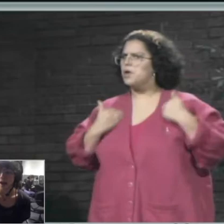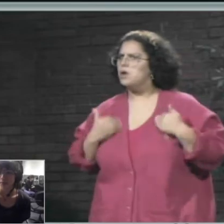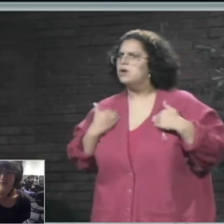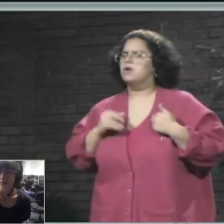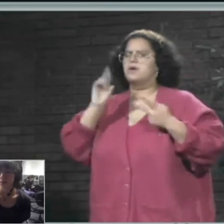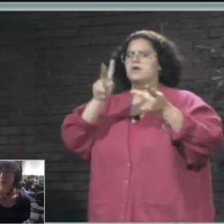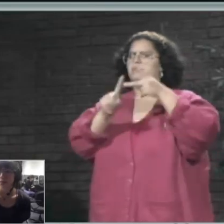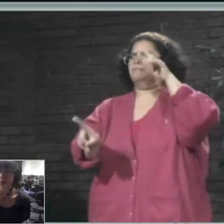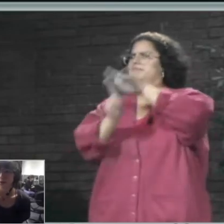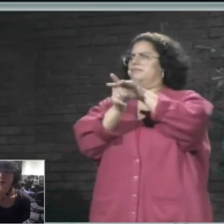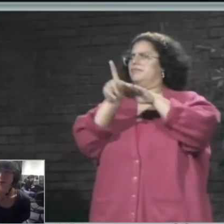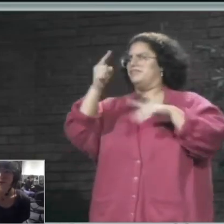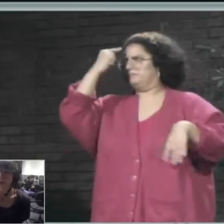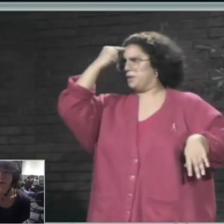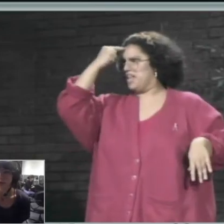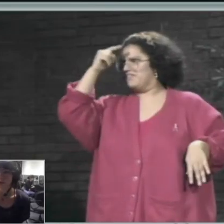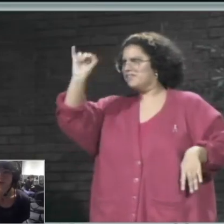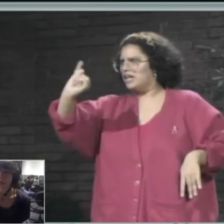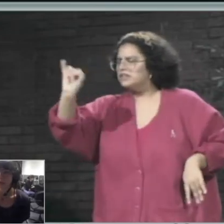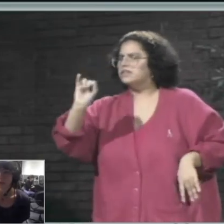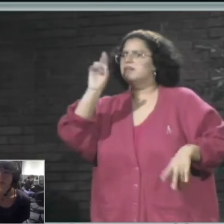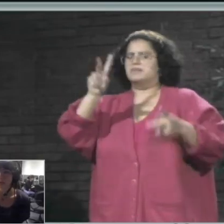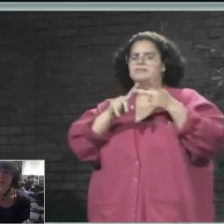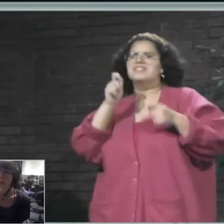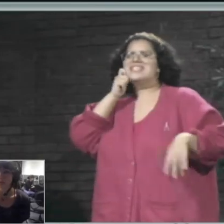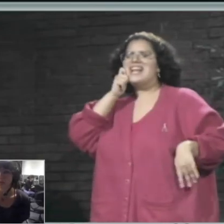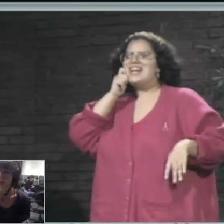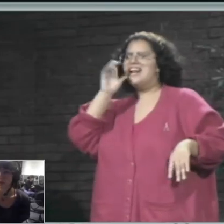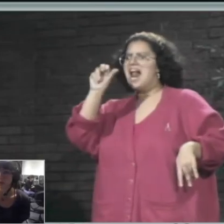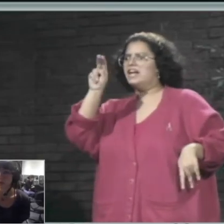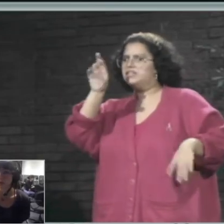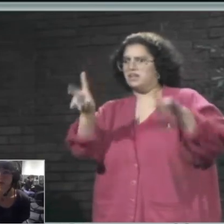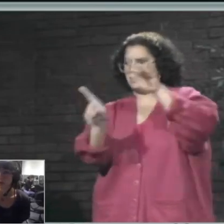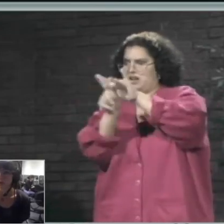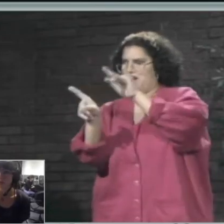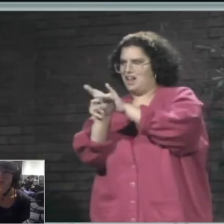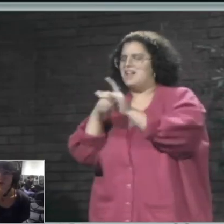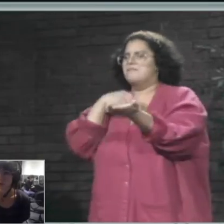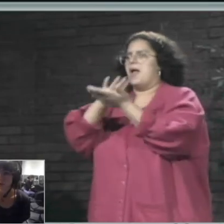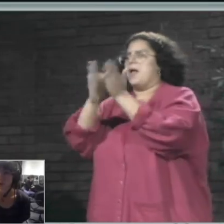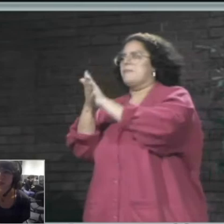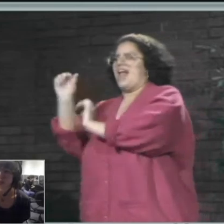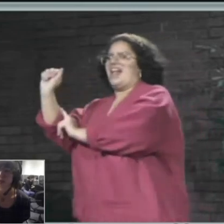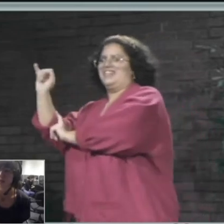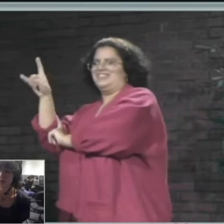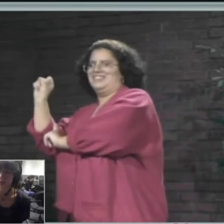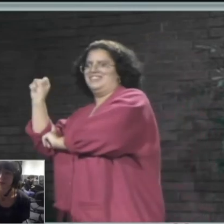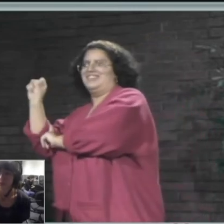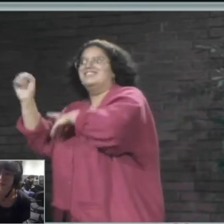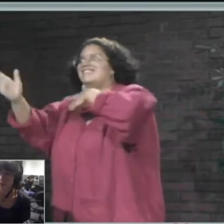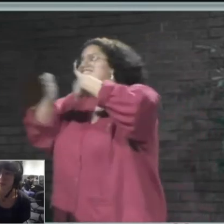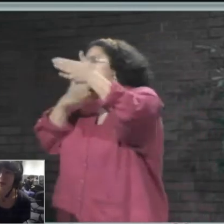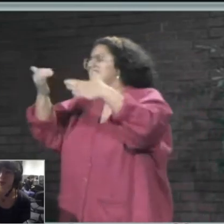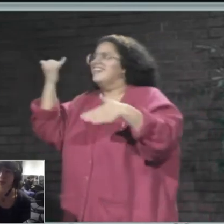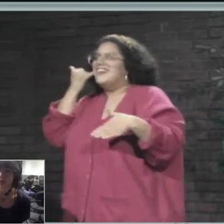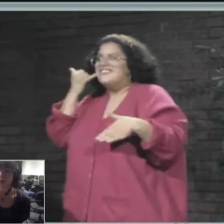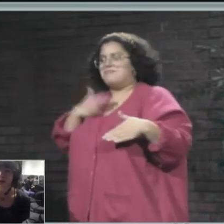to be below 200 for you to have AIDS. Maybe you have a brain infection, maybe you have the purple splotches on your body. There are